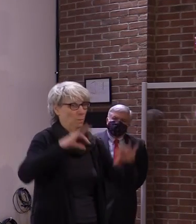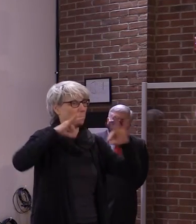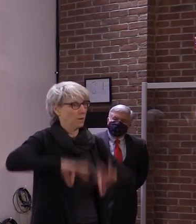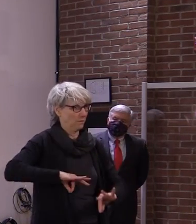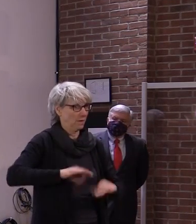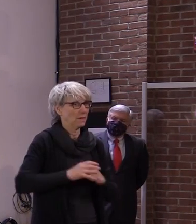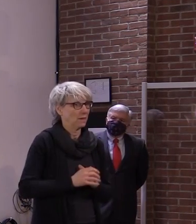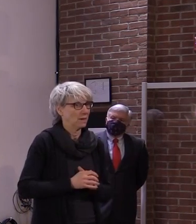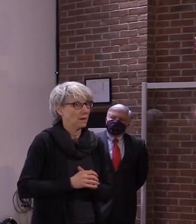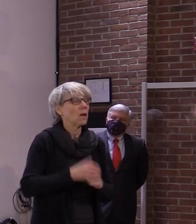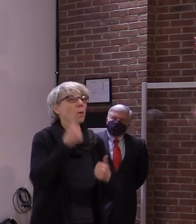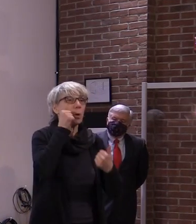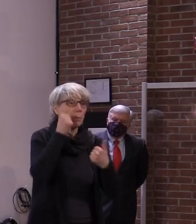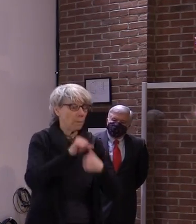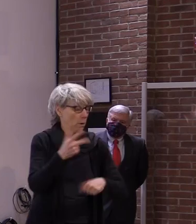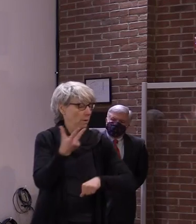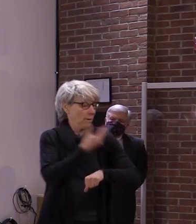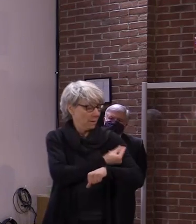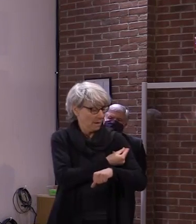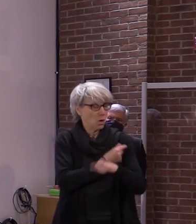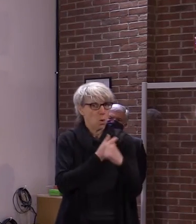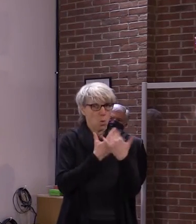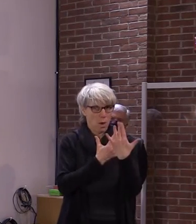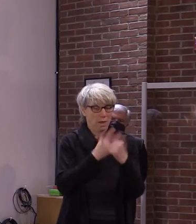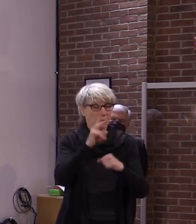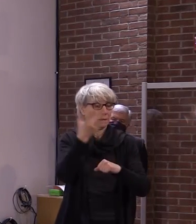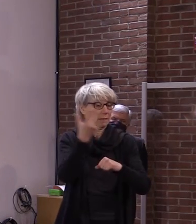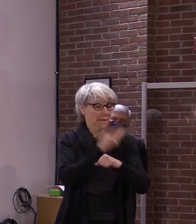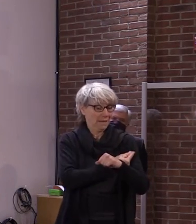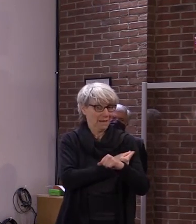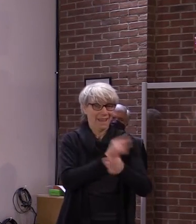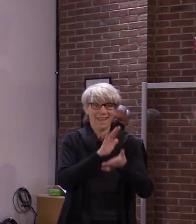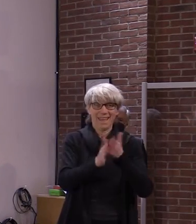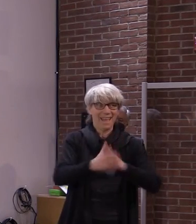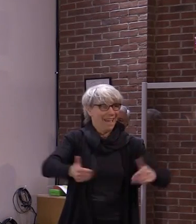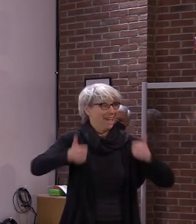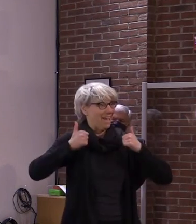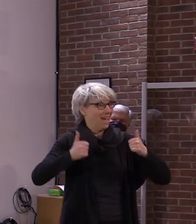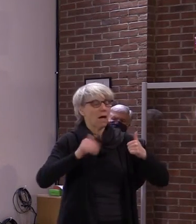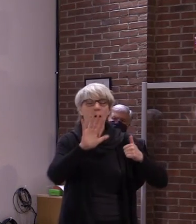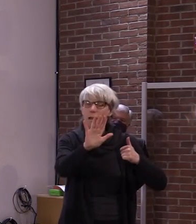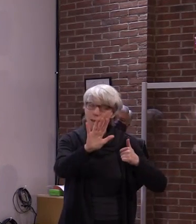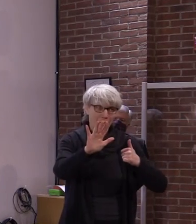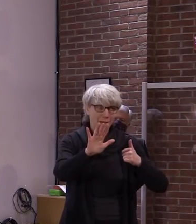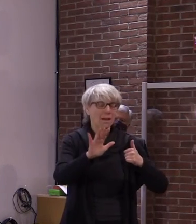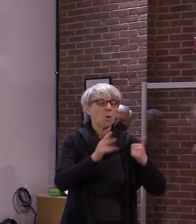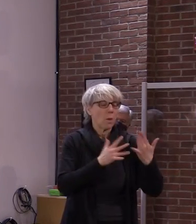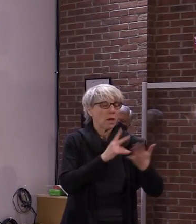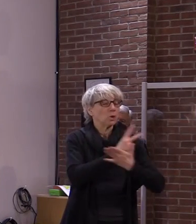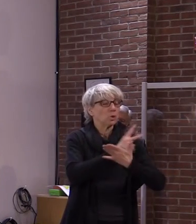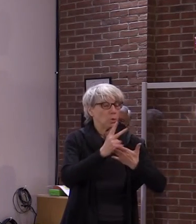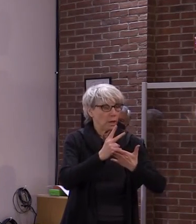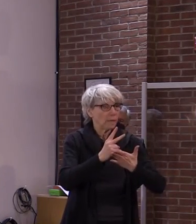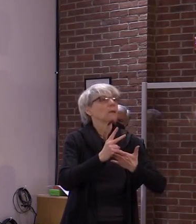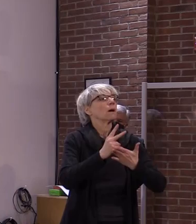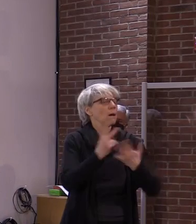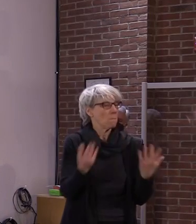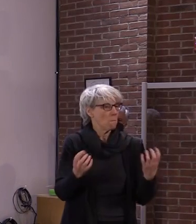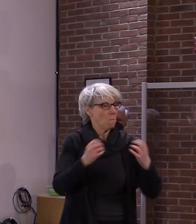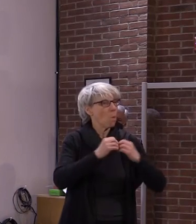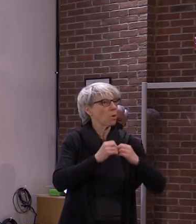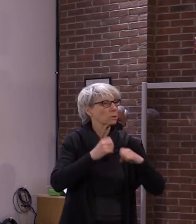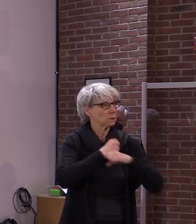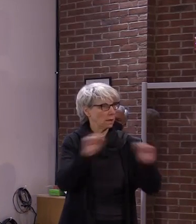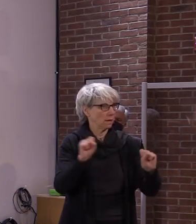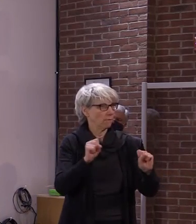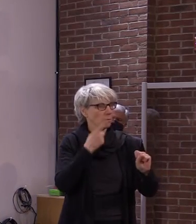will take 2 more weeks to ensure the full protection of the vaccine. So don't let up on those public health precautions we always talk